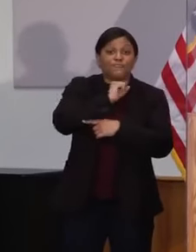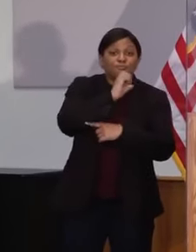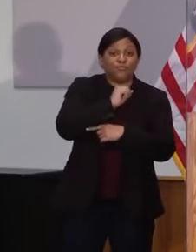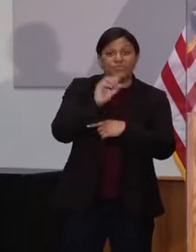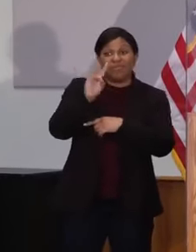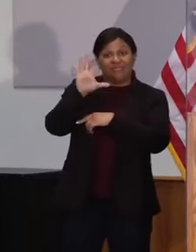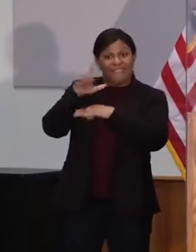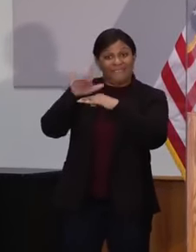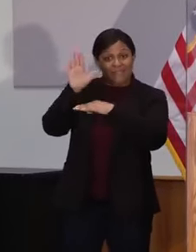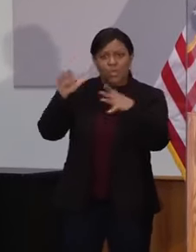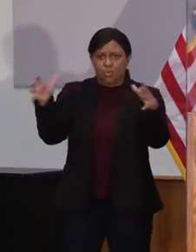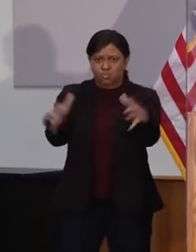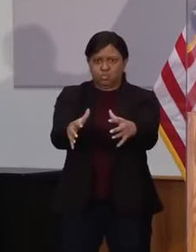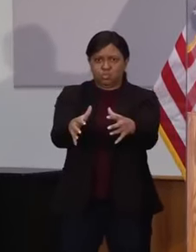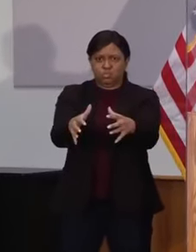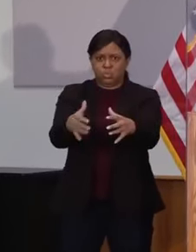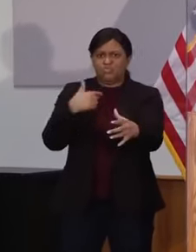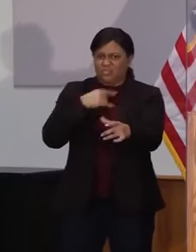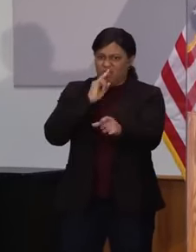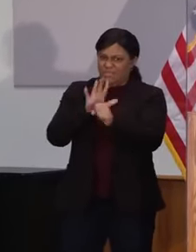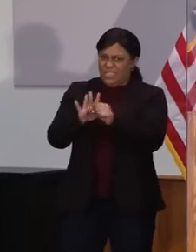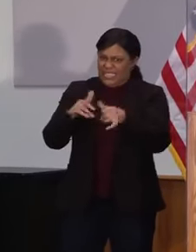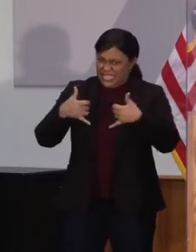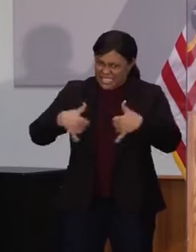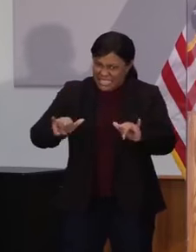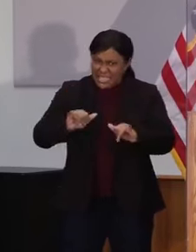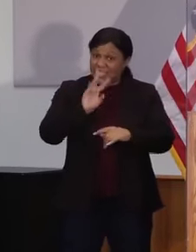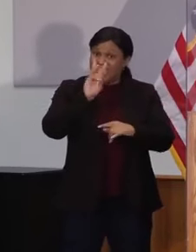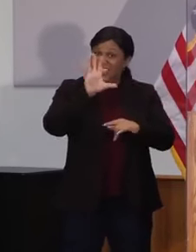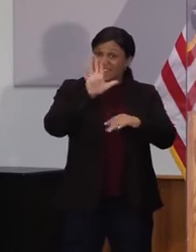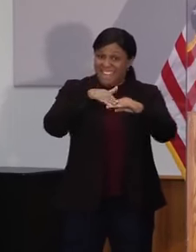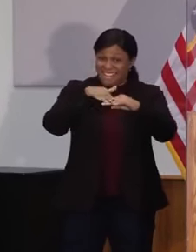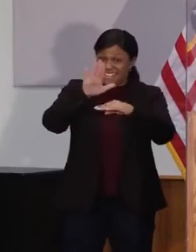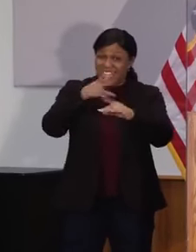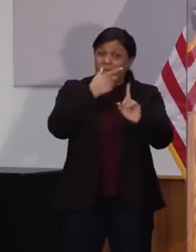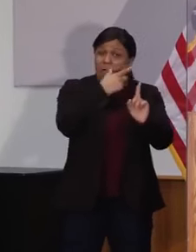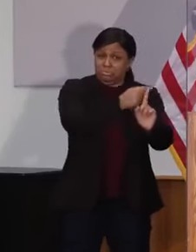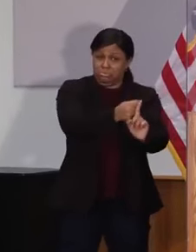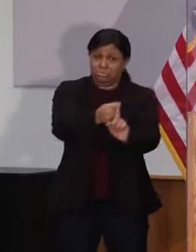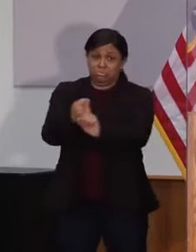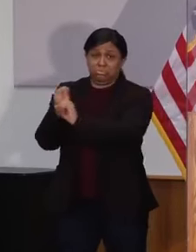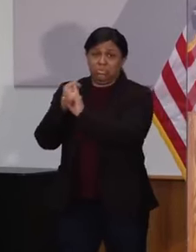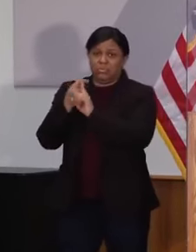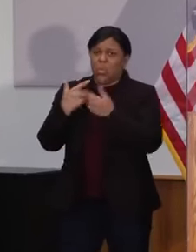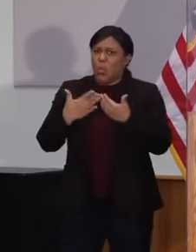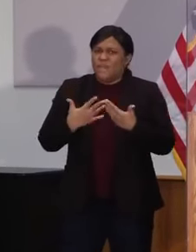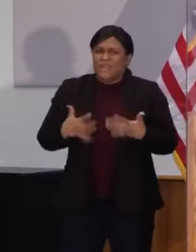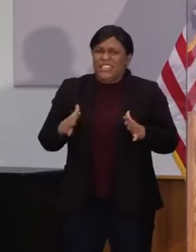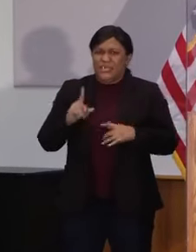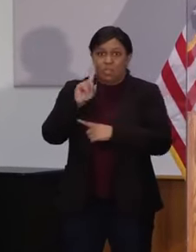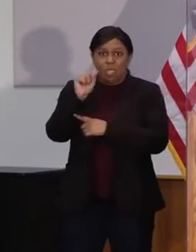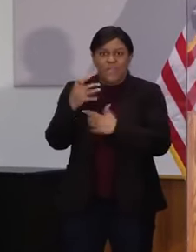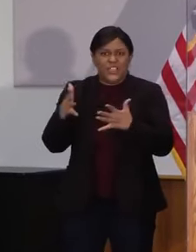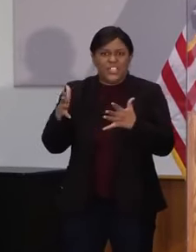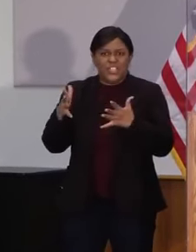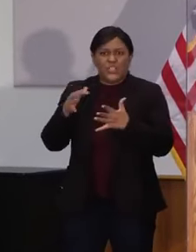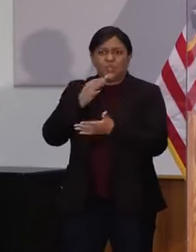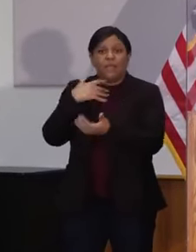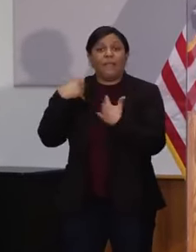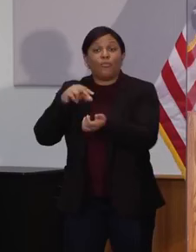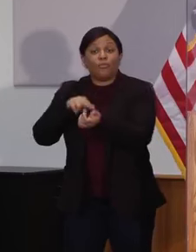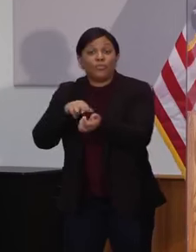our commitment is still there to get those that are 65 and over. We're through, pretty much through 1A with our healthcare folks, and we've done a large number of them. But